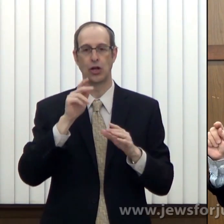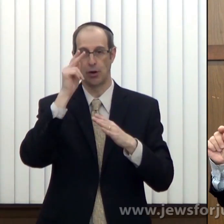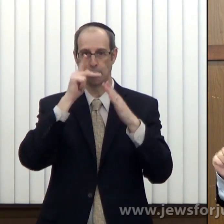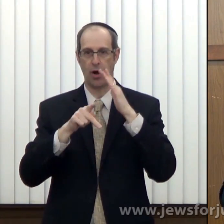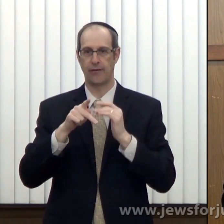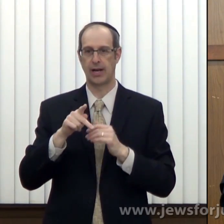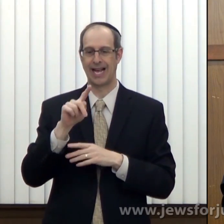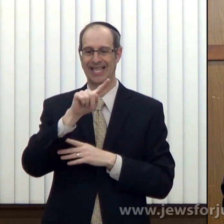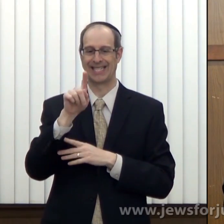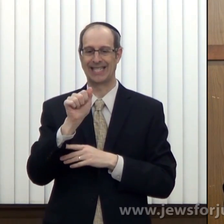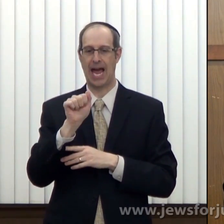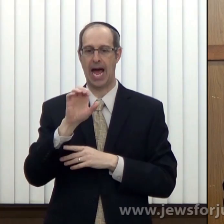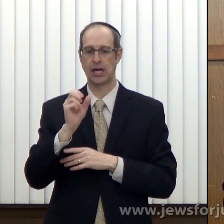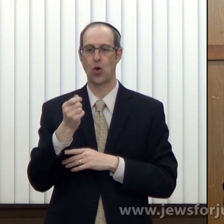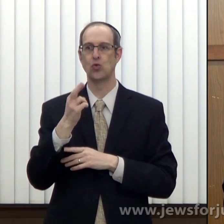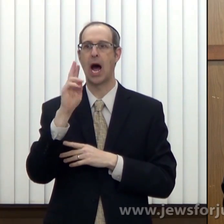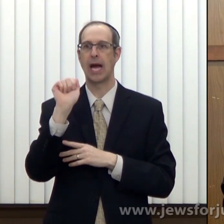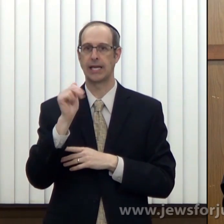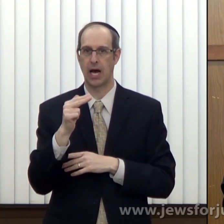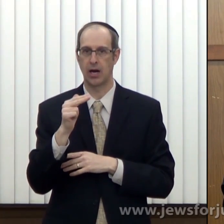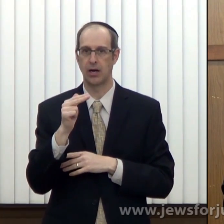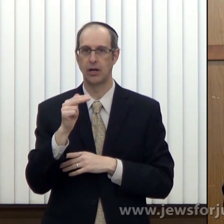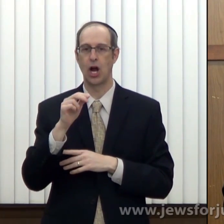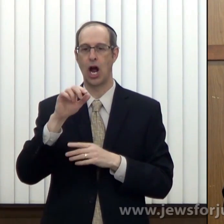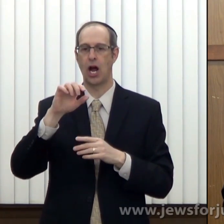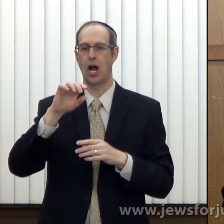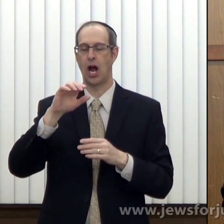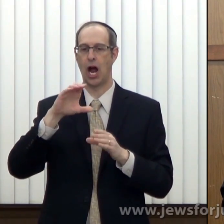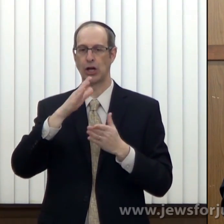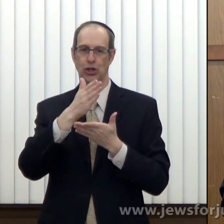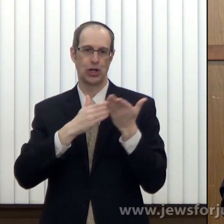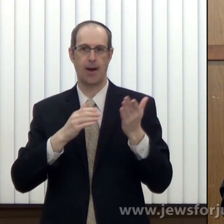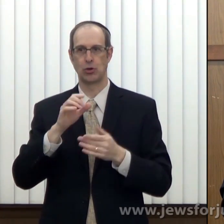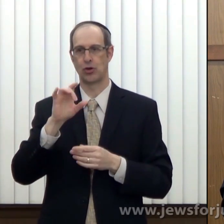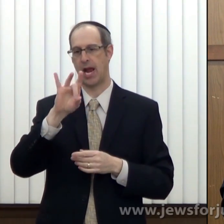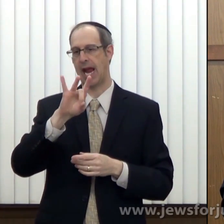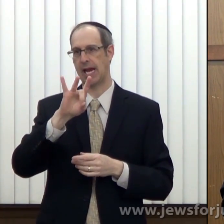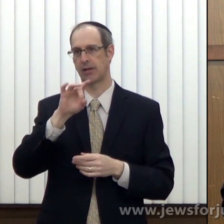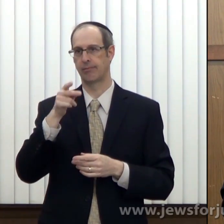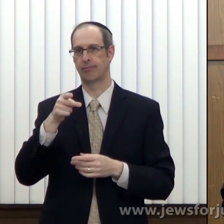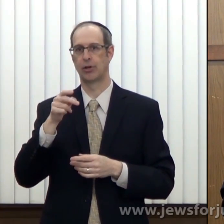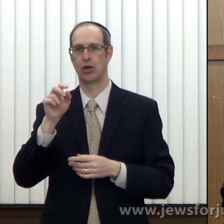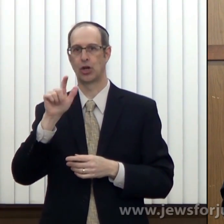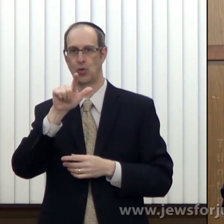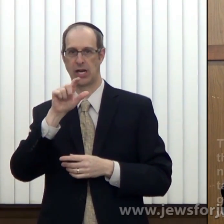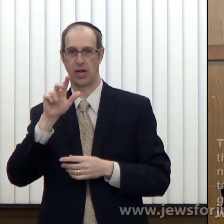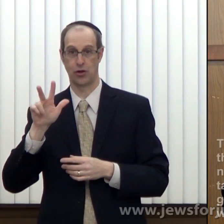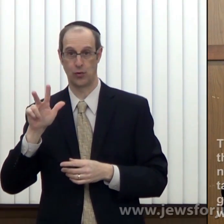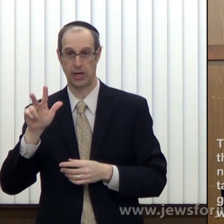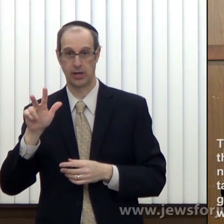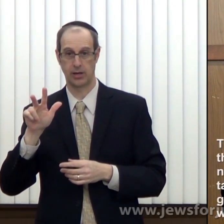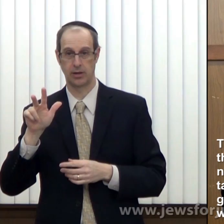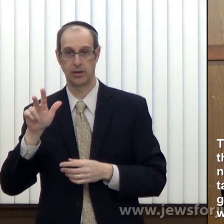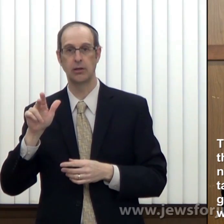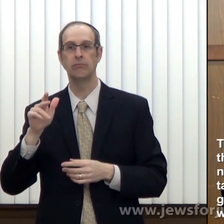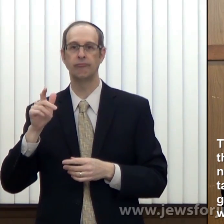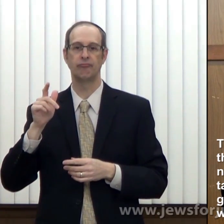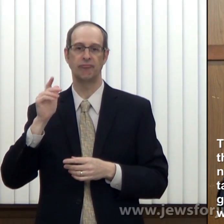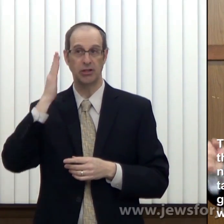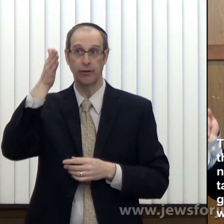The prophet Zechariah, in chapter 8, verse 23, says that in those